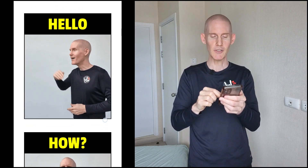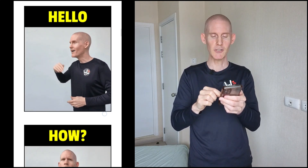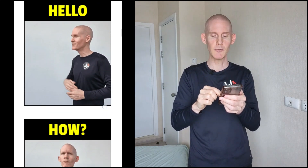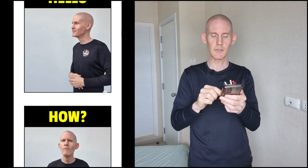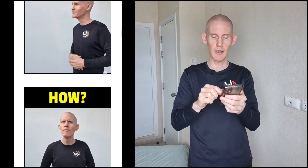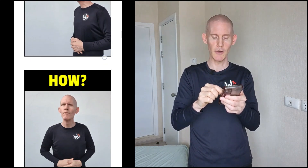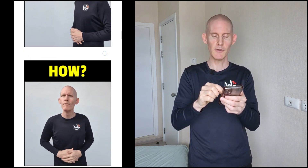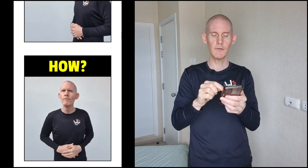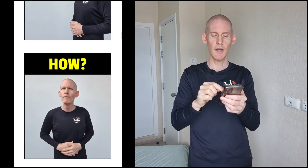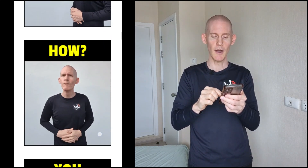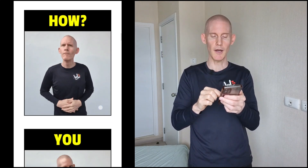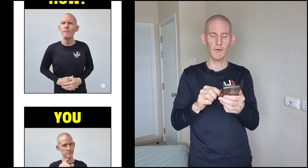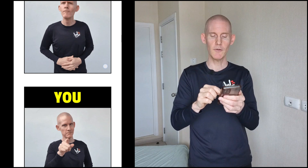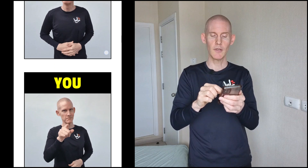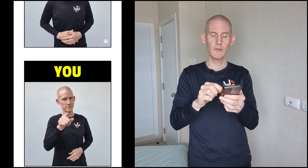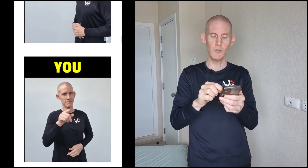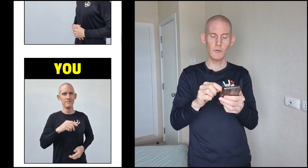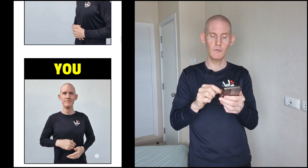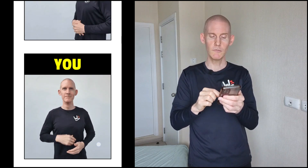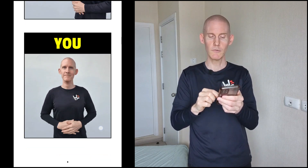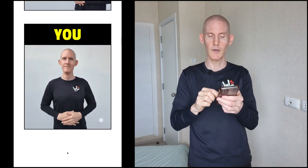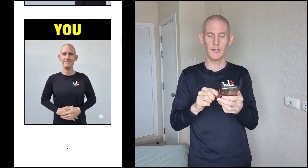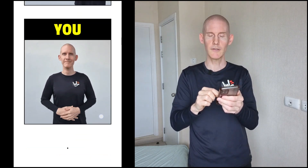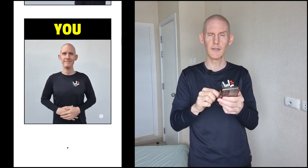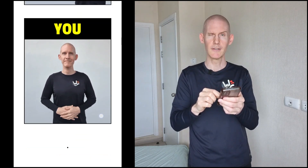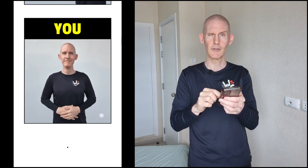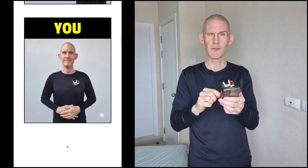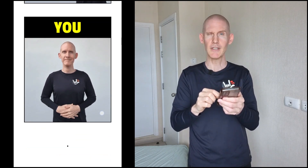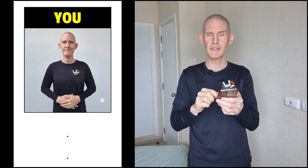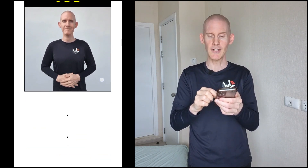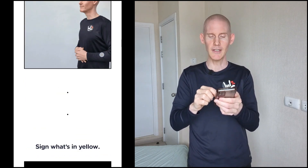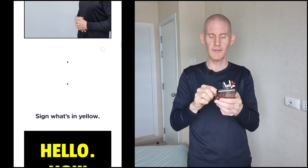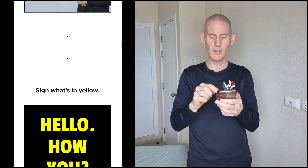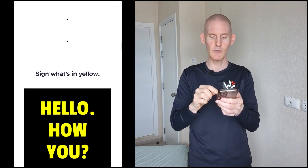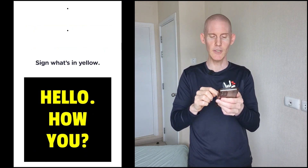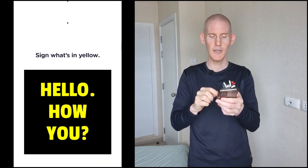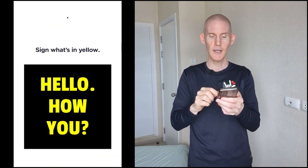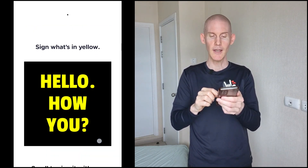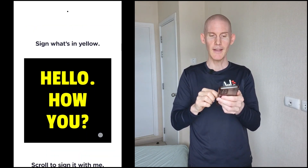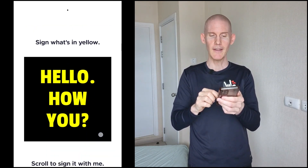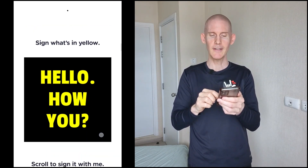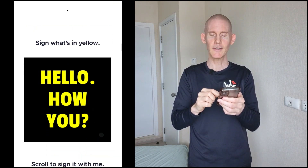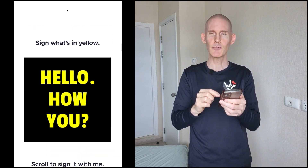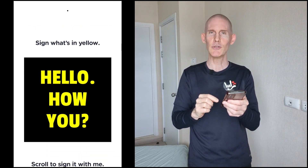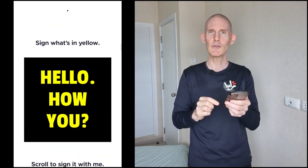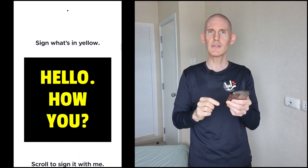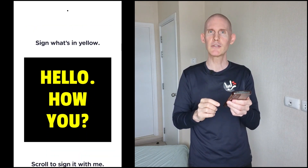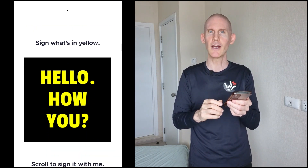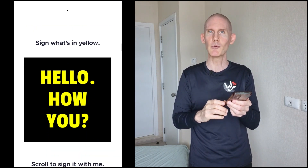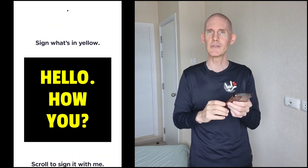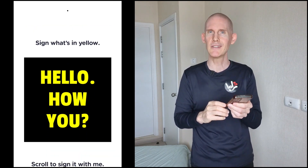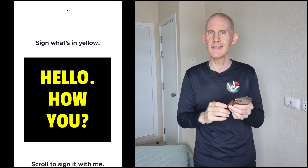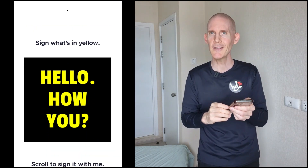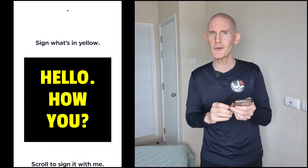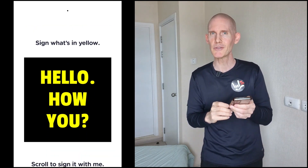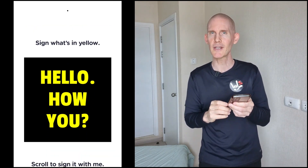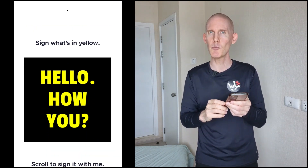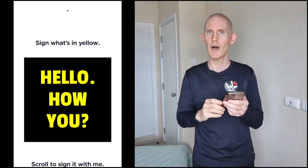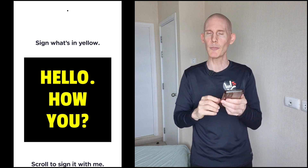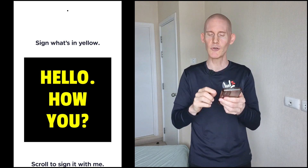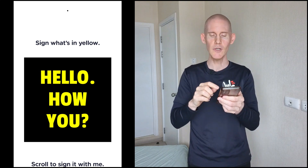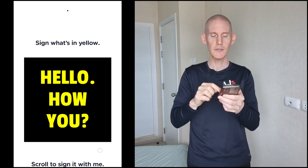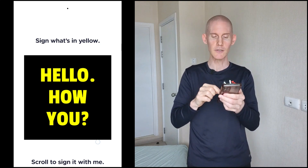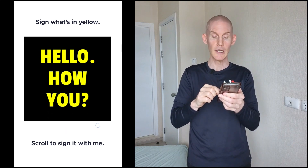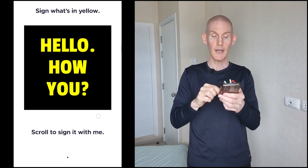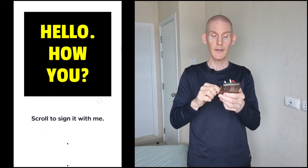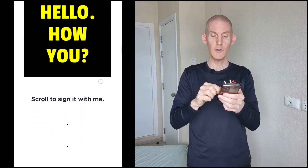in the question, it was hello, how, you, right? So you learn each sign individually, and then it's up to you to sign what's in yellow. It's like a